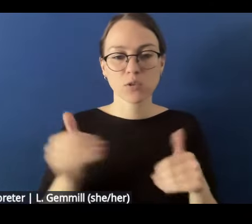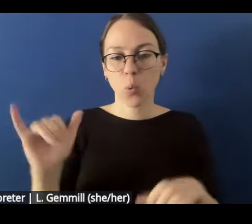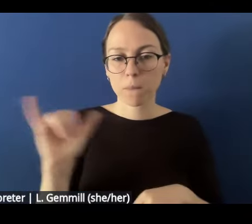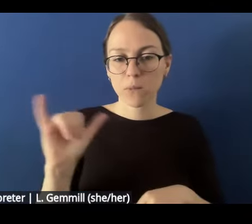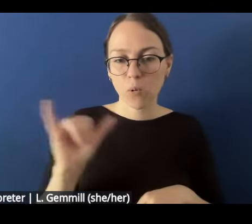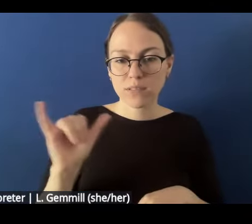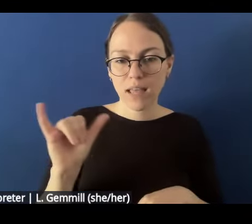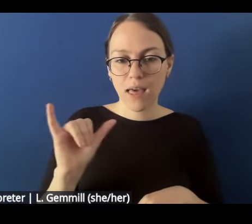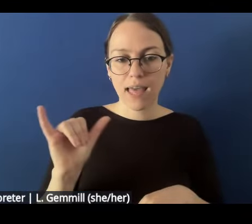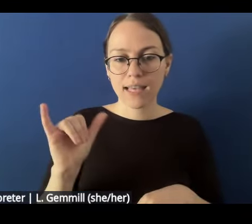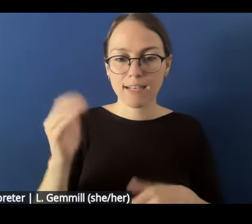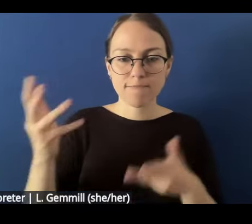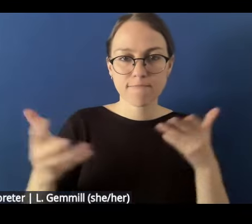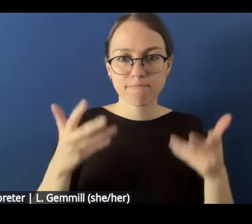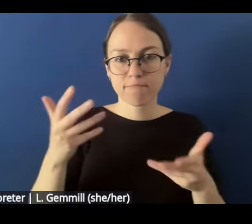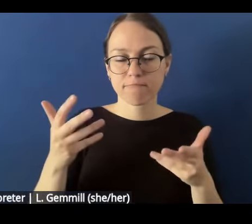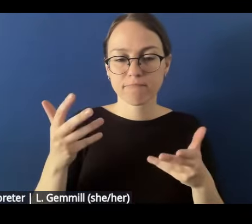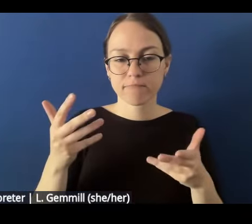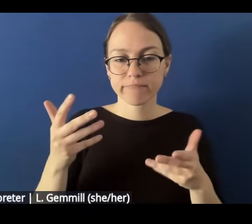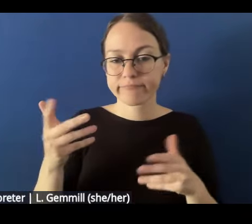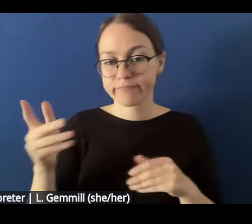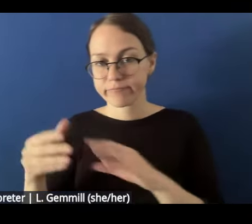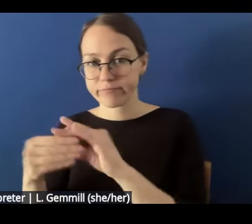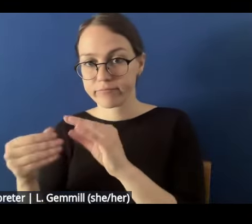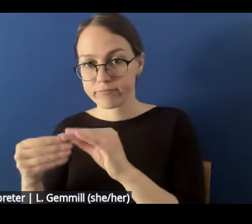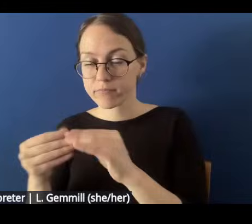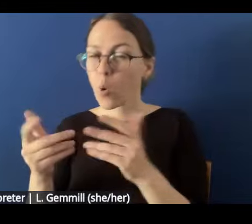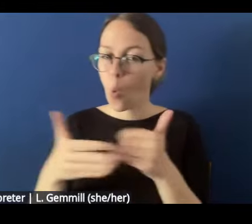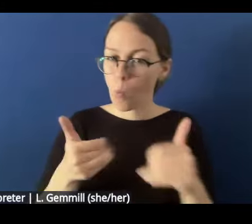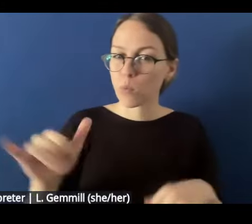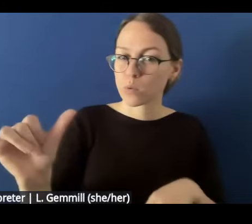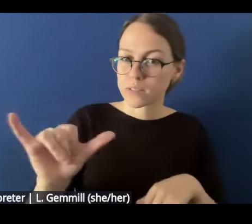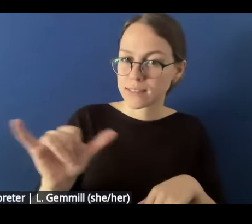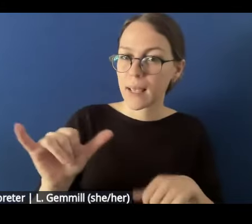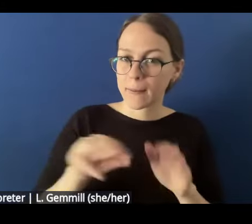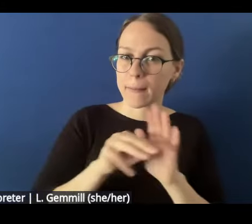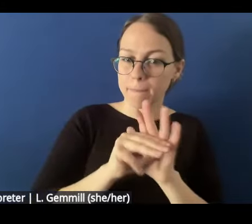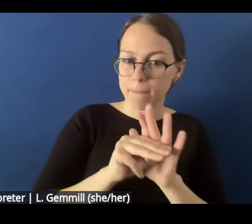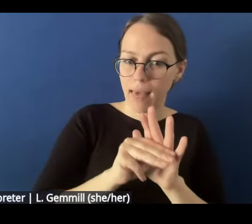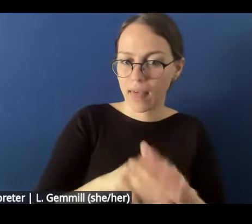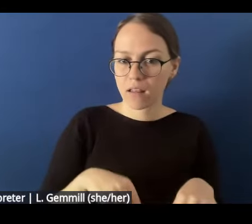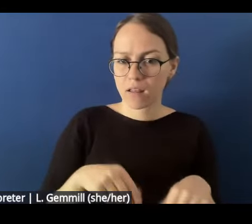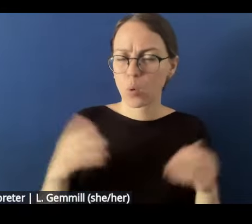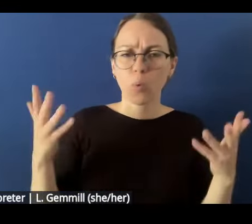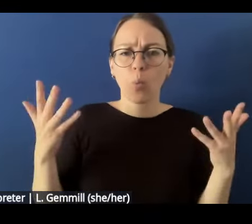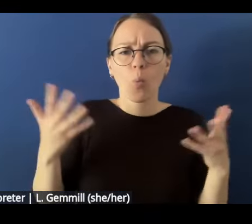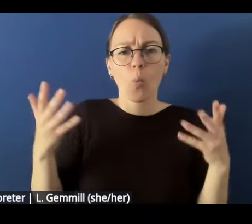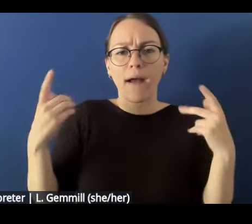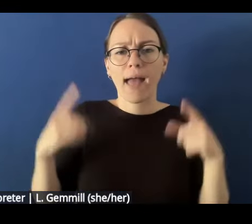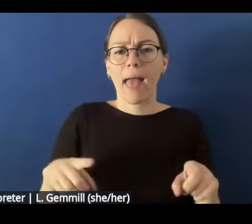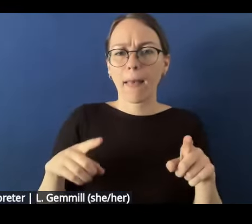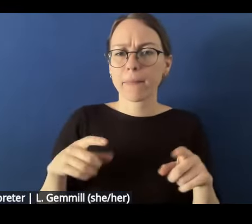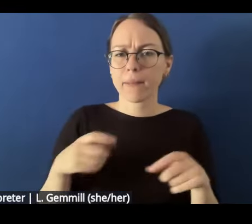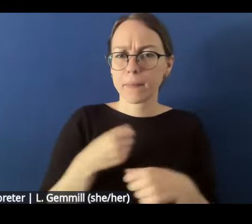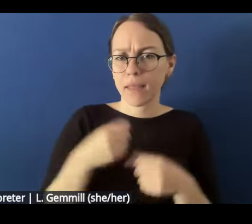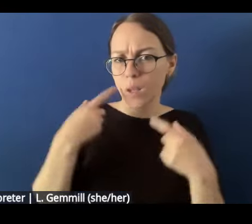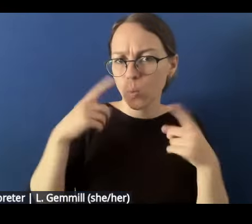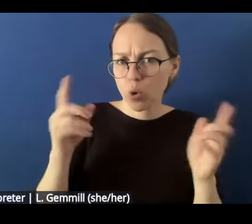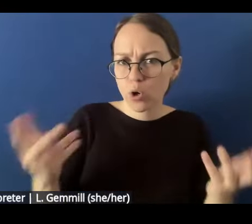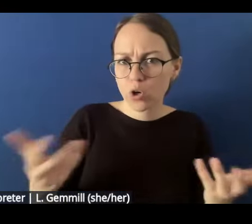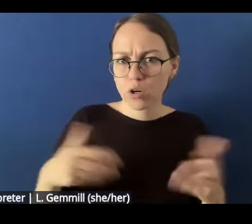it's kind of the same model. What would have to happen to make something like that work? One, a law